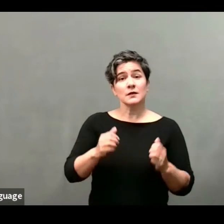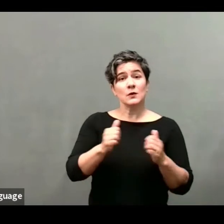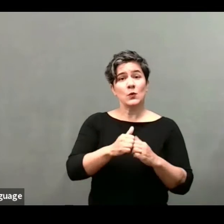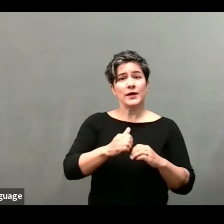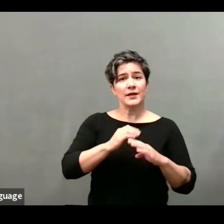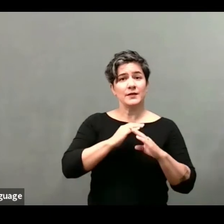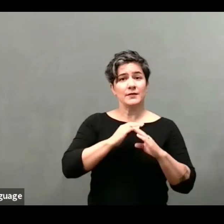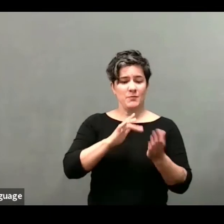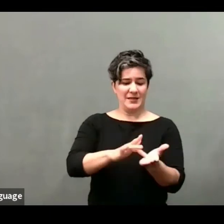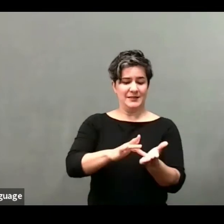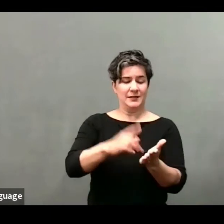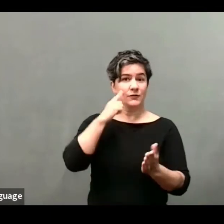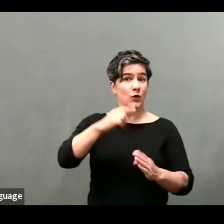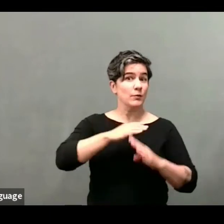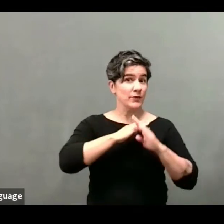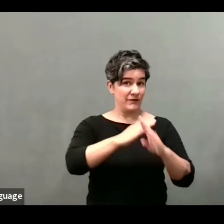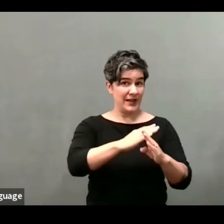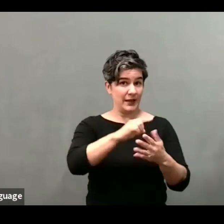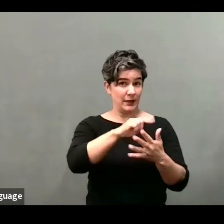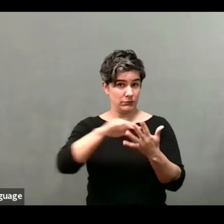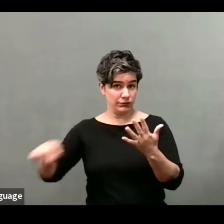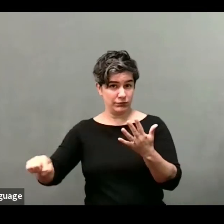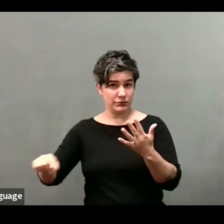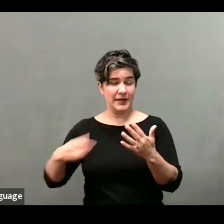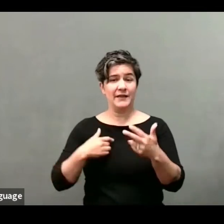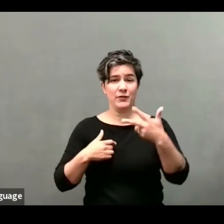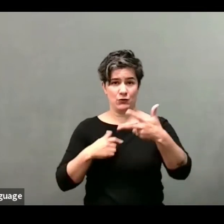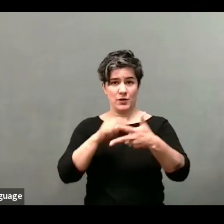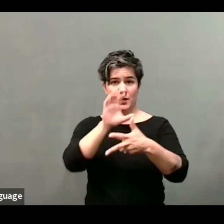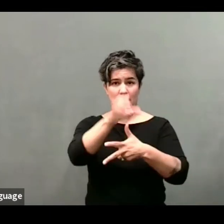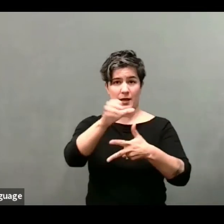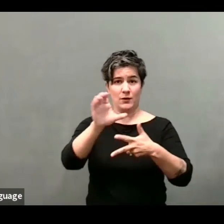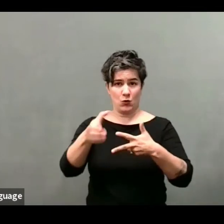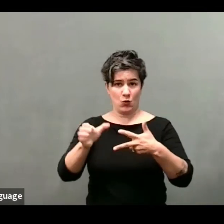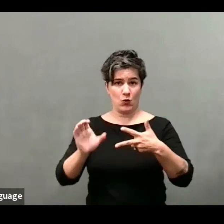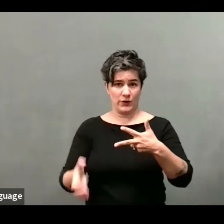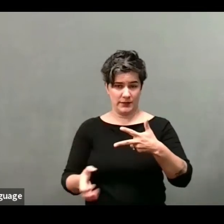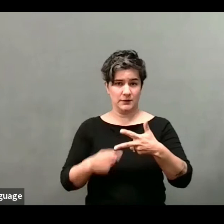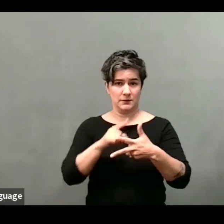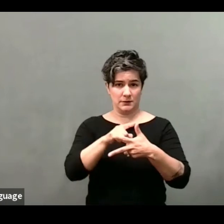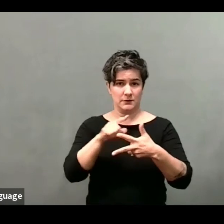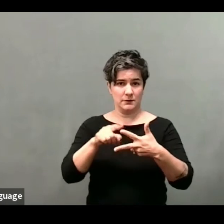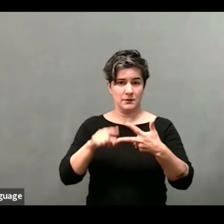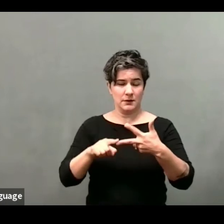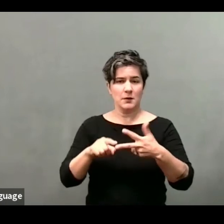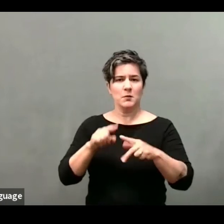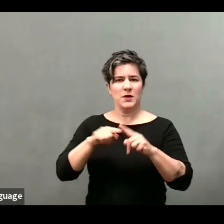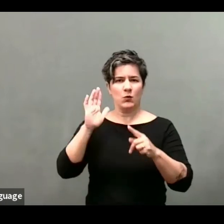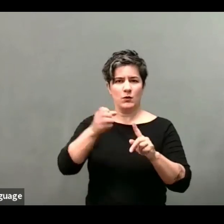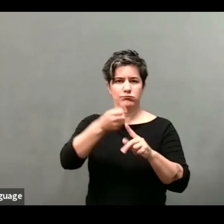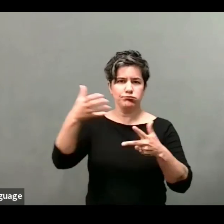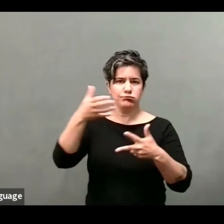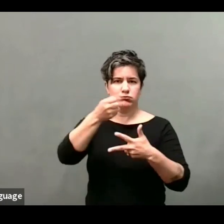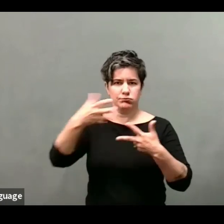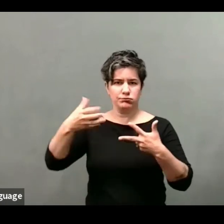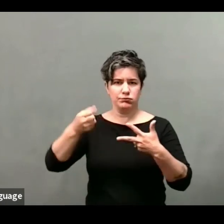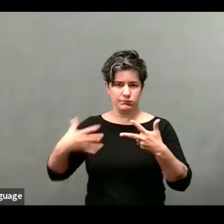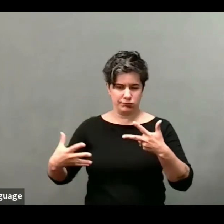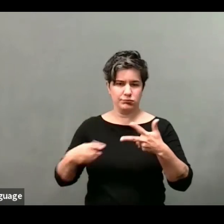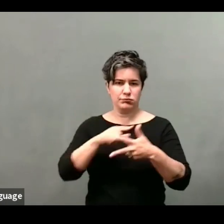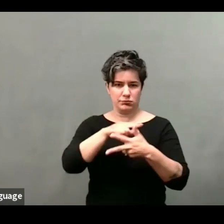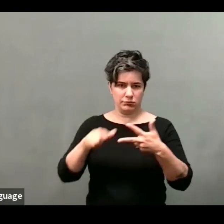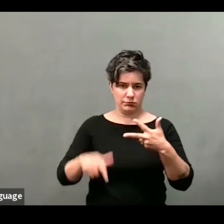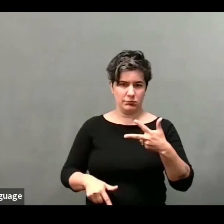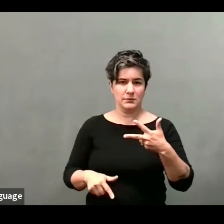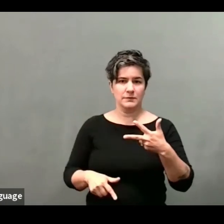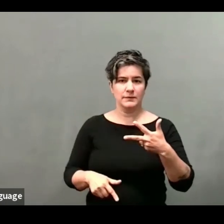preventative medications, these are the three different categories that I mentioned, but let's go into them in a little bit more depth. So